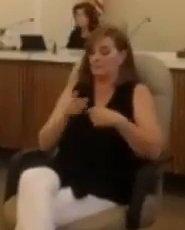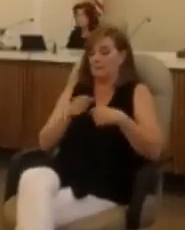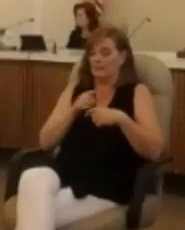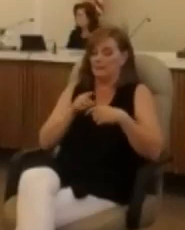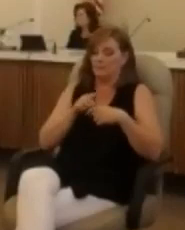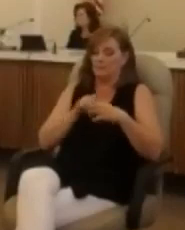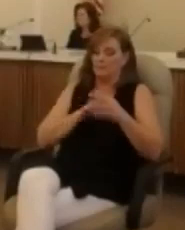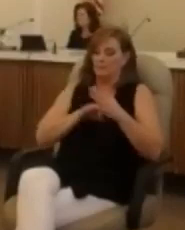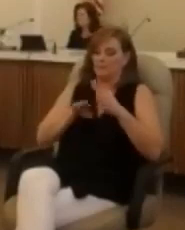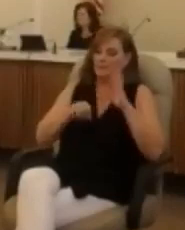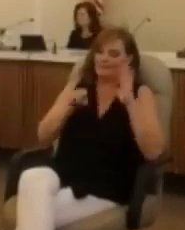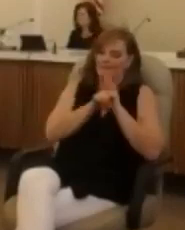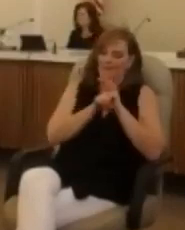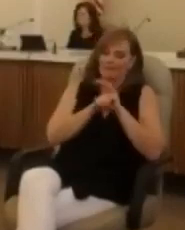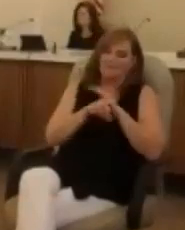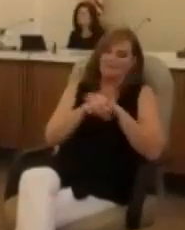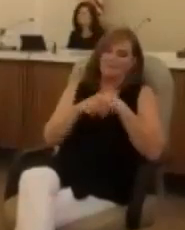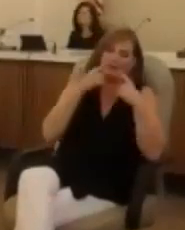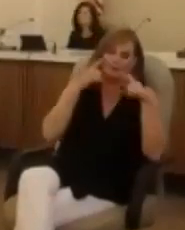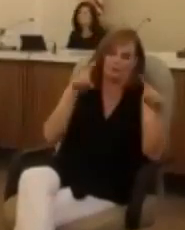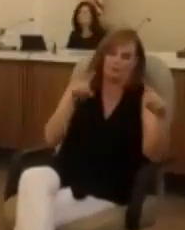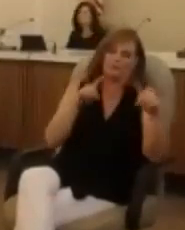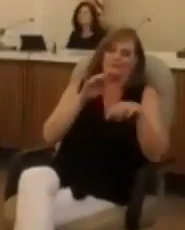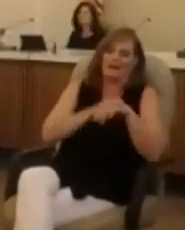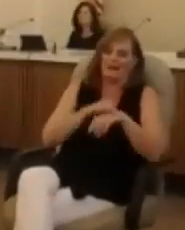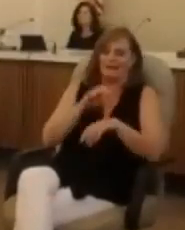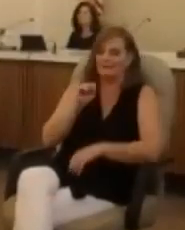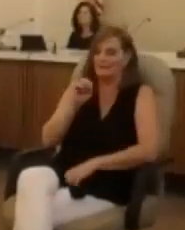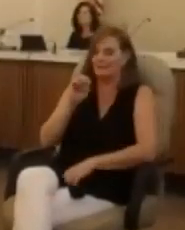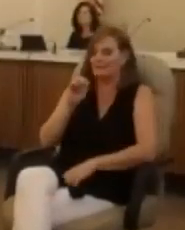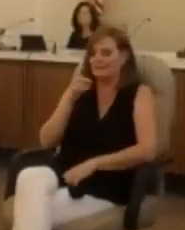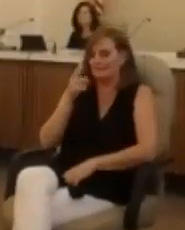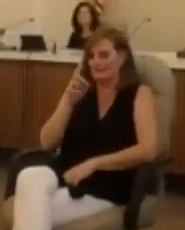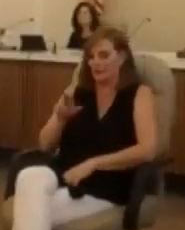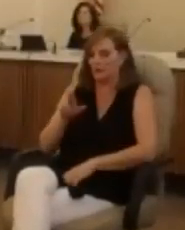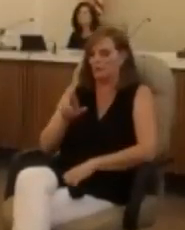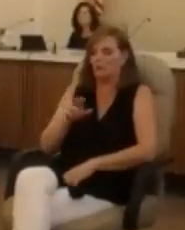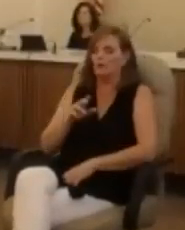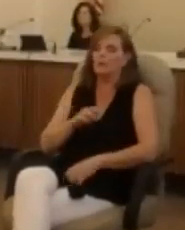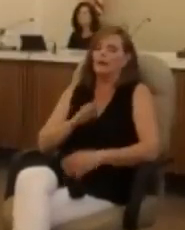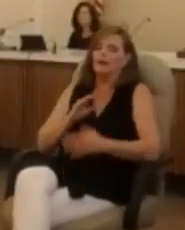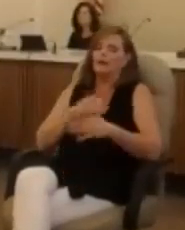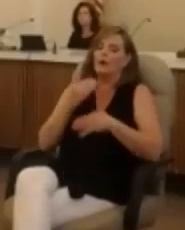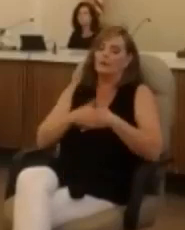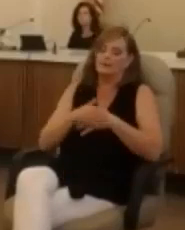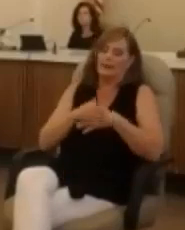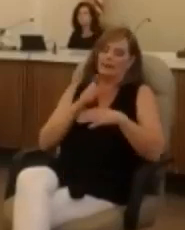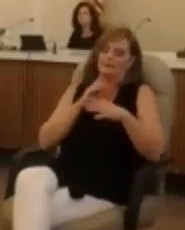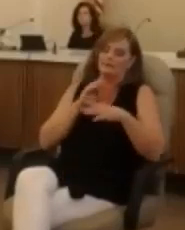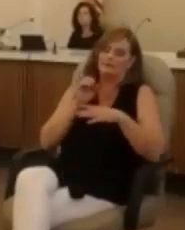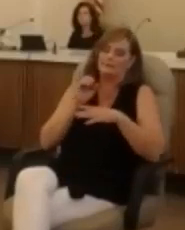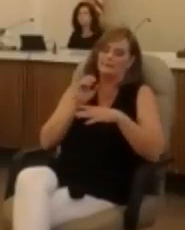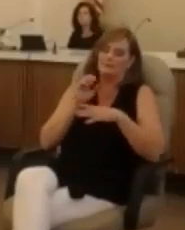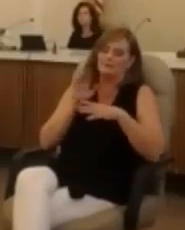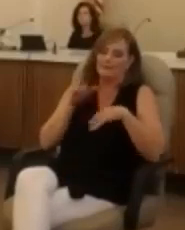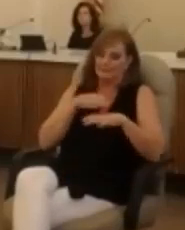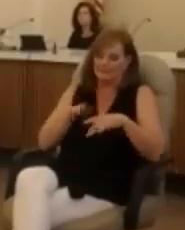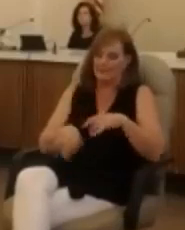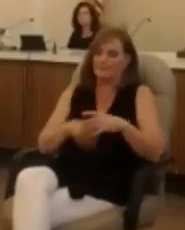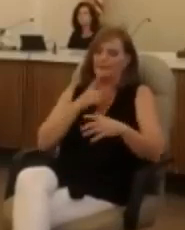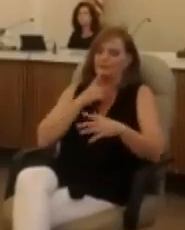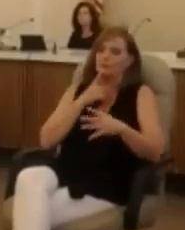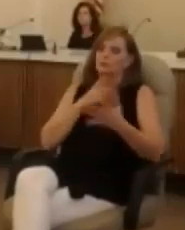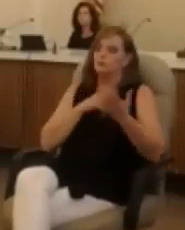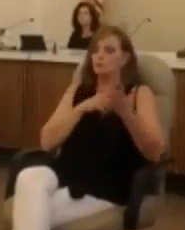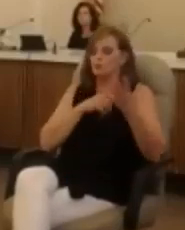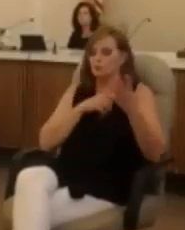negative declaration on the seeker, that our next step is to begin to advocate with the county that they make